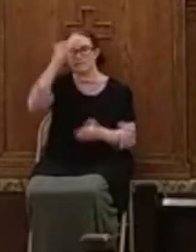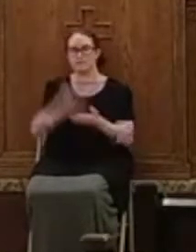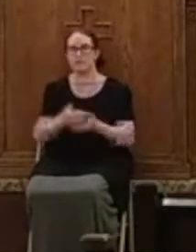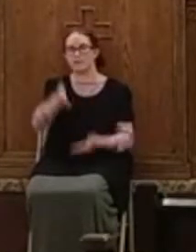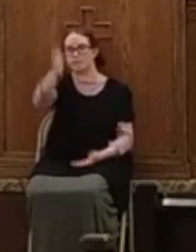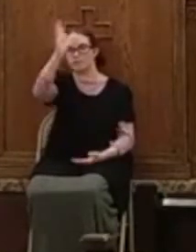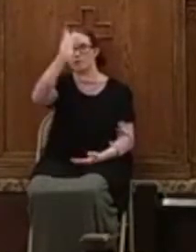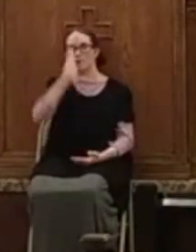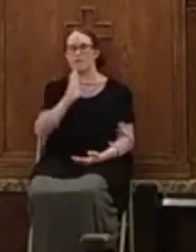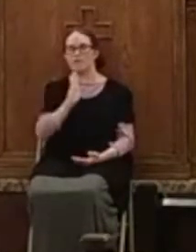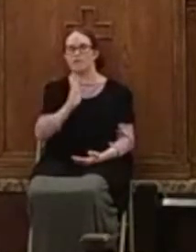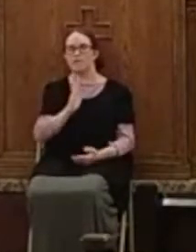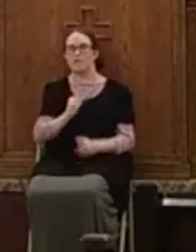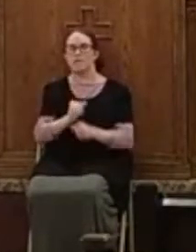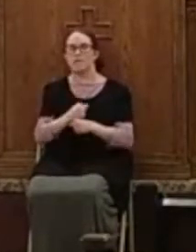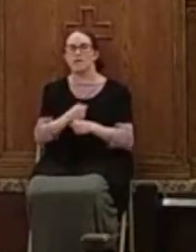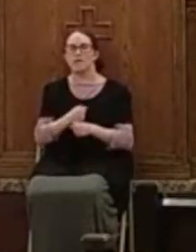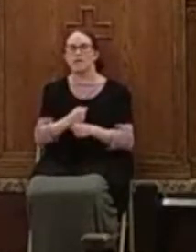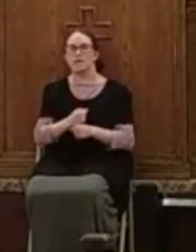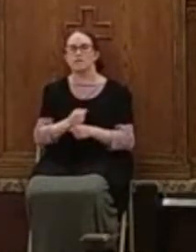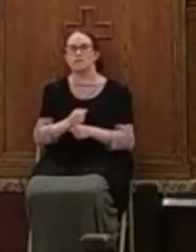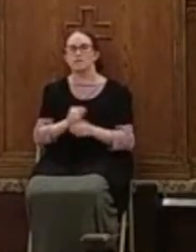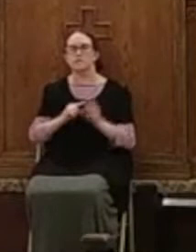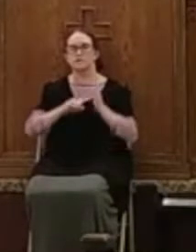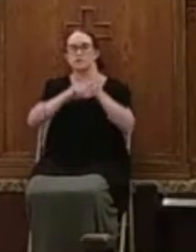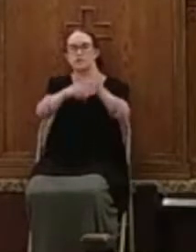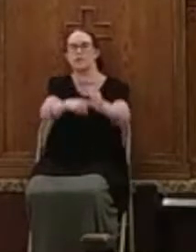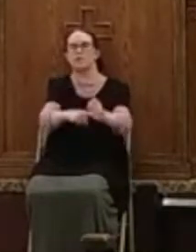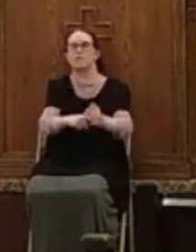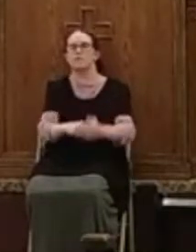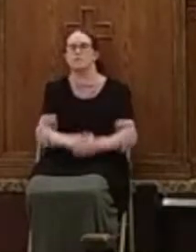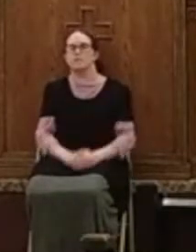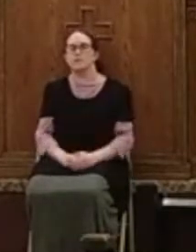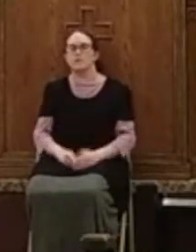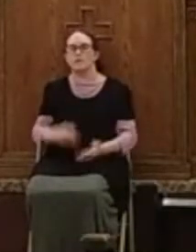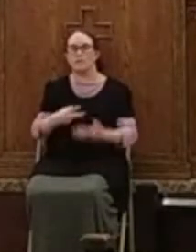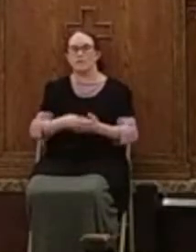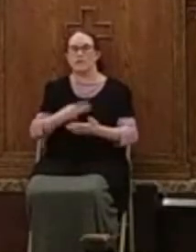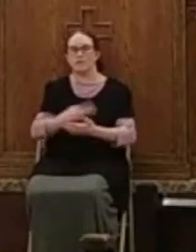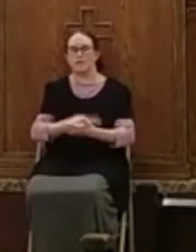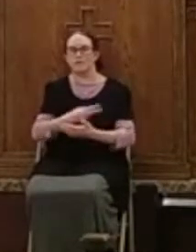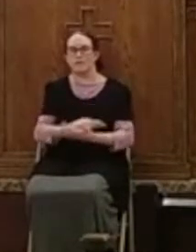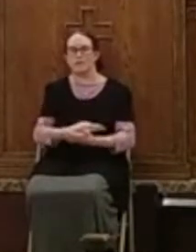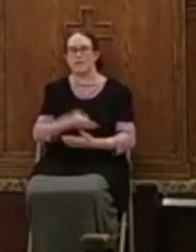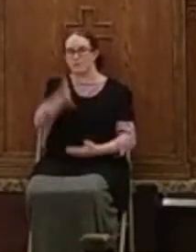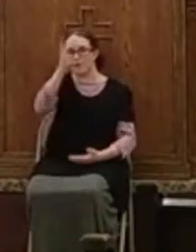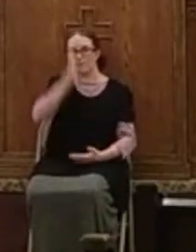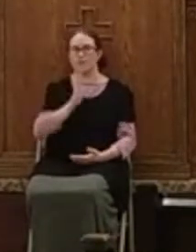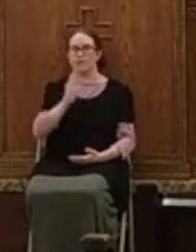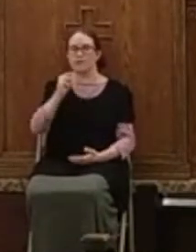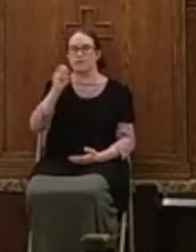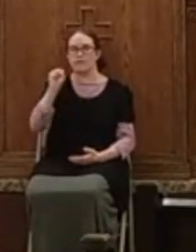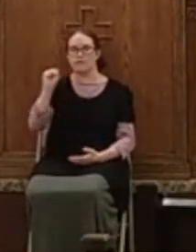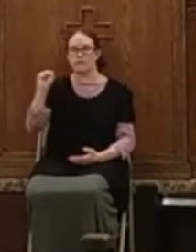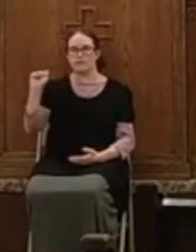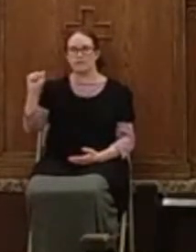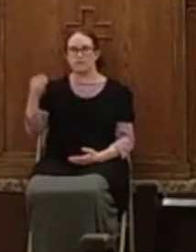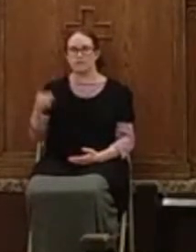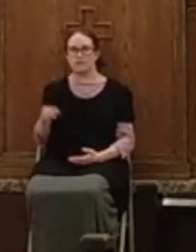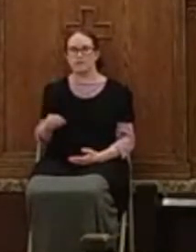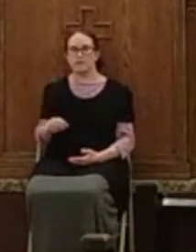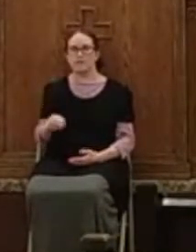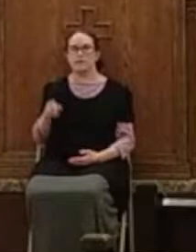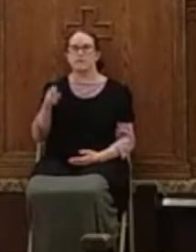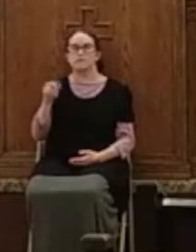God. He made himself out to be, amen, the Lamb of God, yes, the Messiah, yes, the